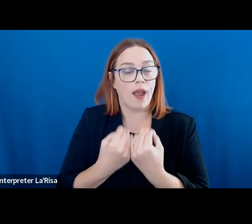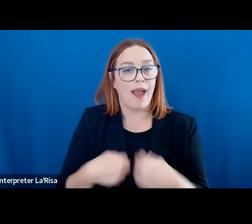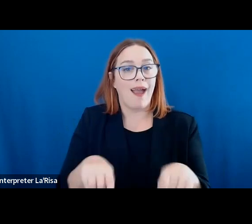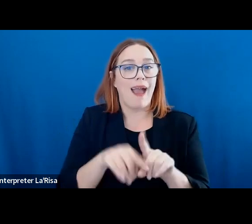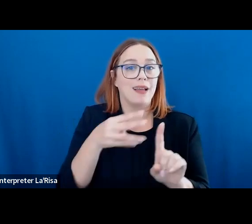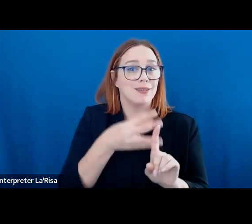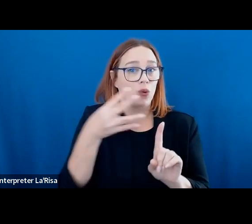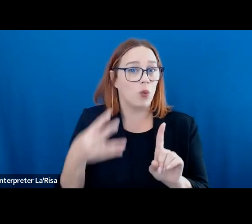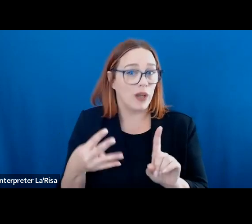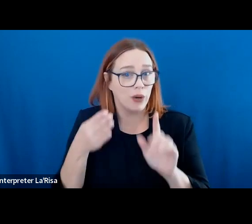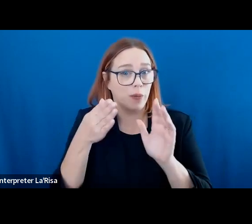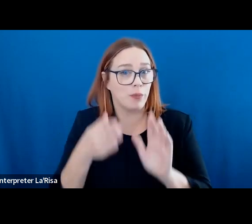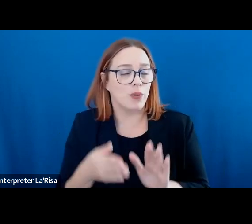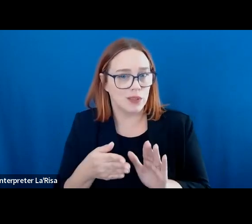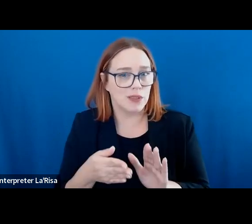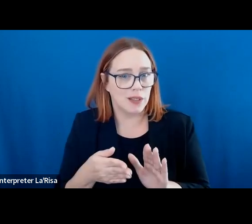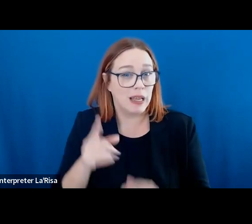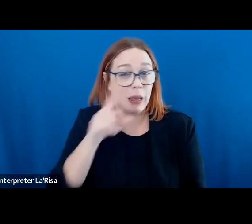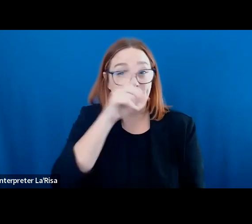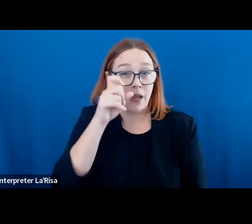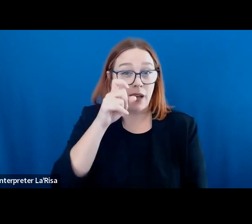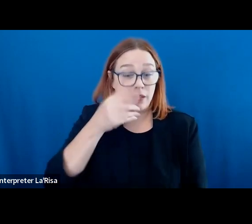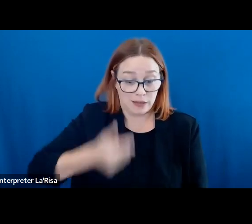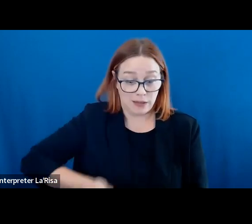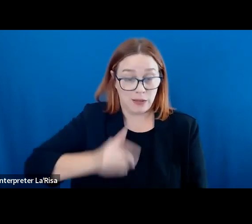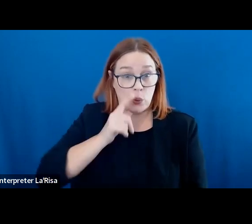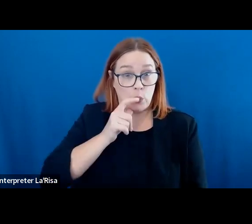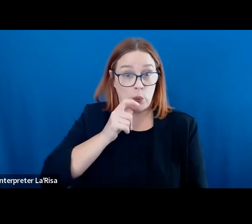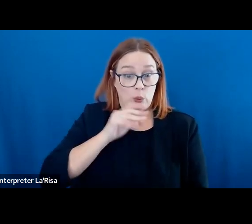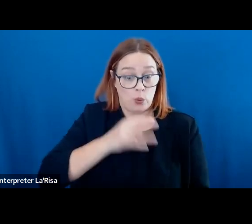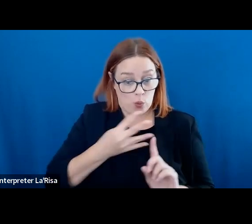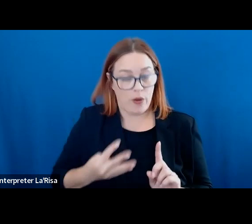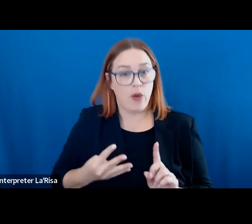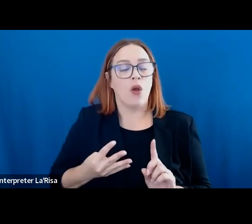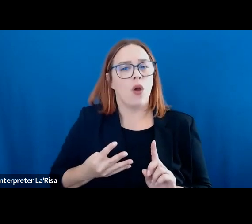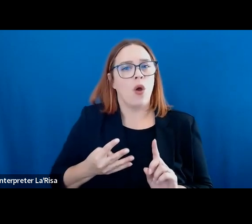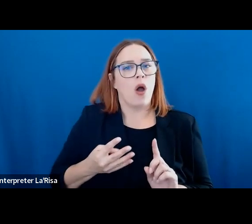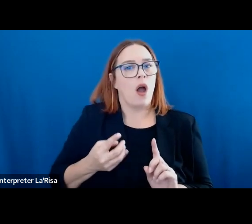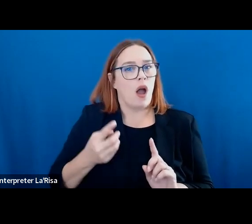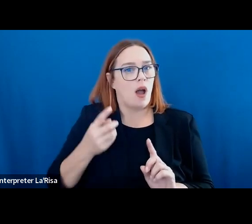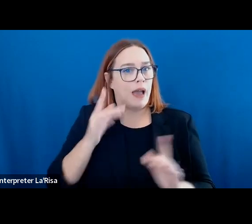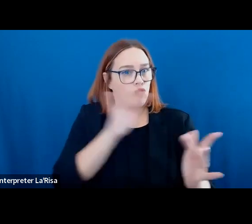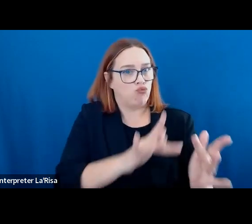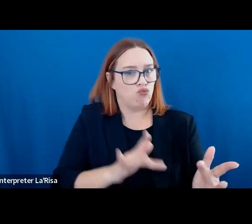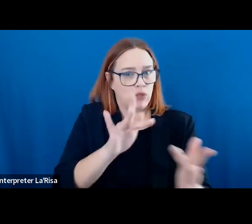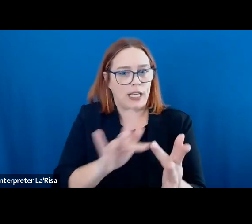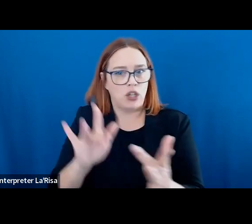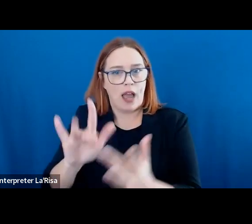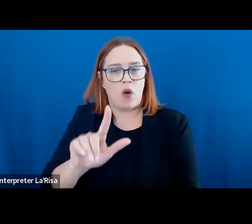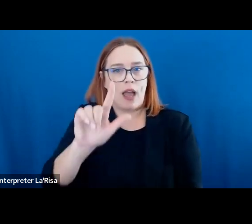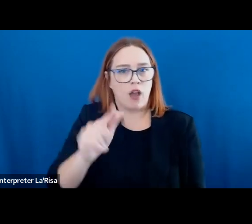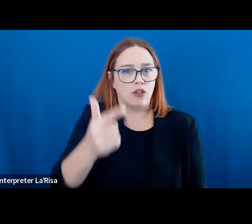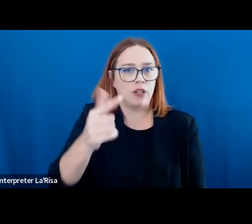person is because of my queerness, I was able to reach out to LGBTQ communities, and a lot